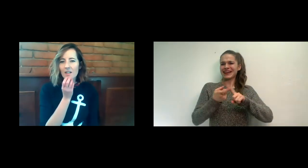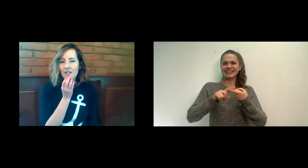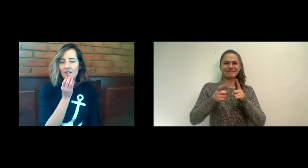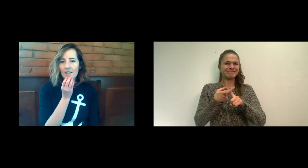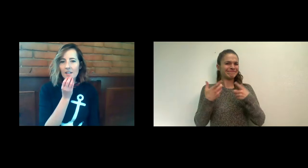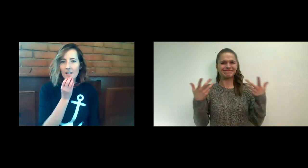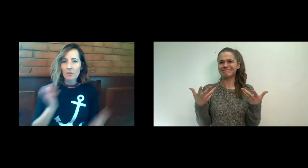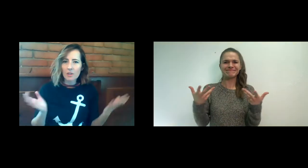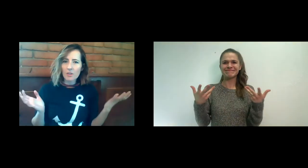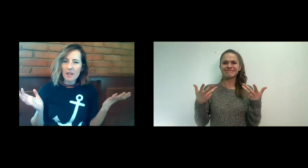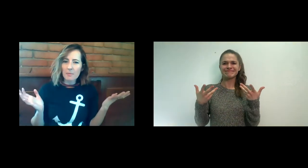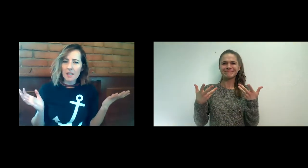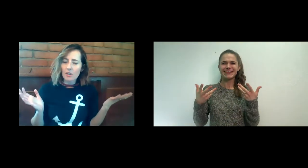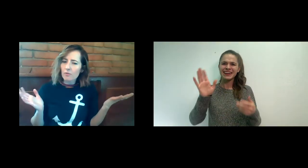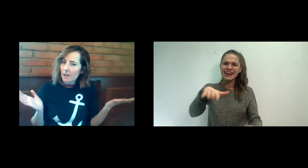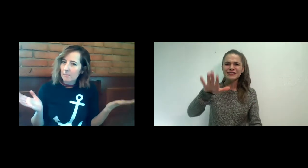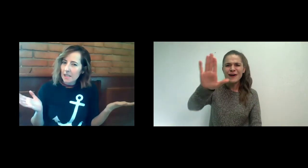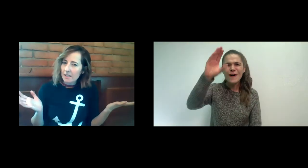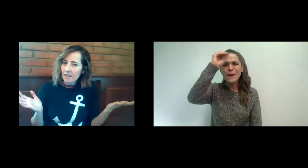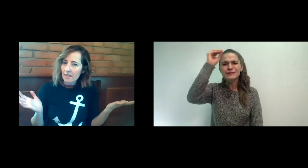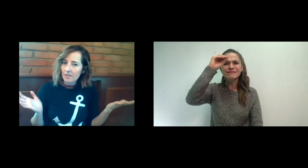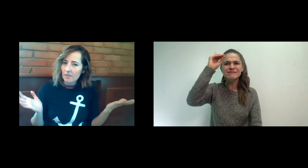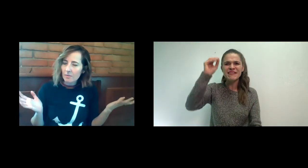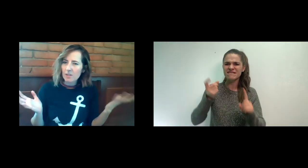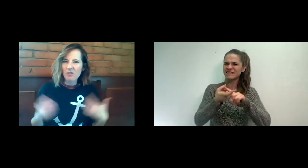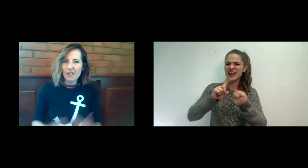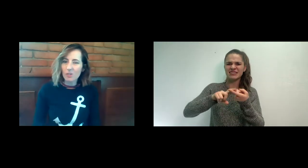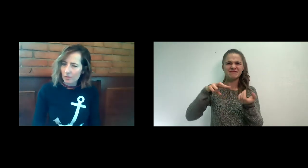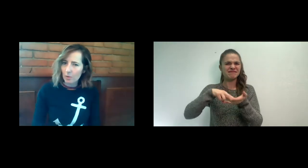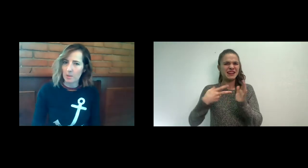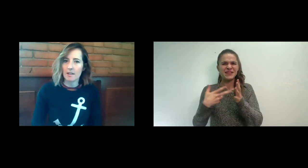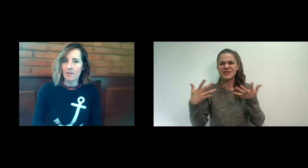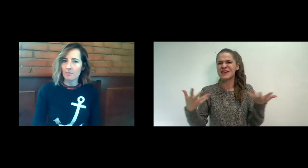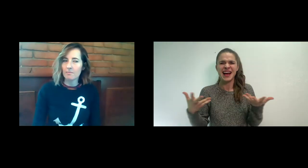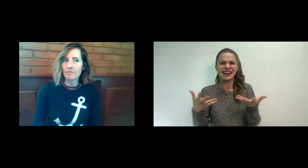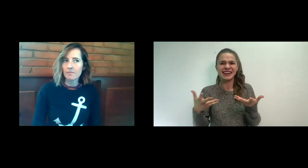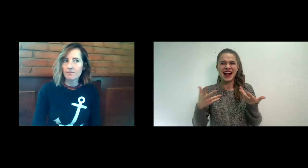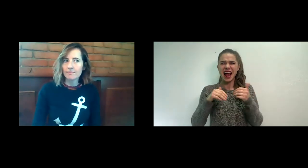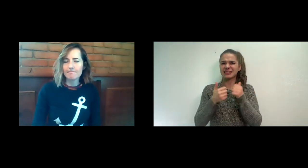think? What do you think being a good friend means? What do friends do for one another?